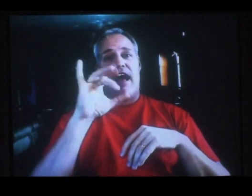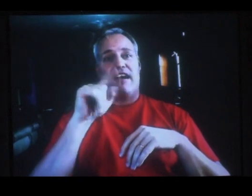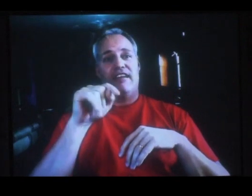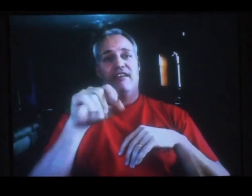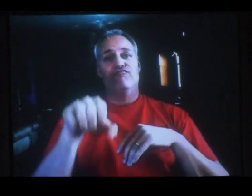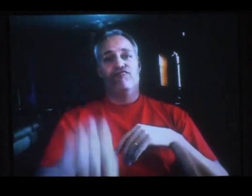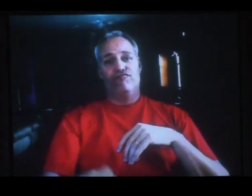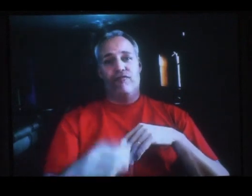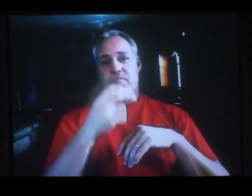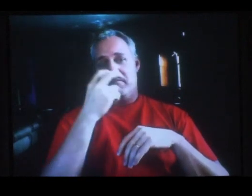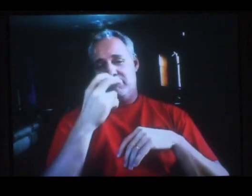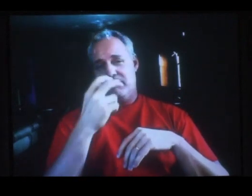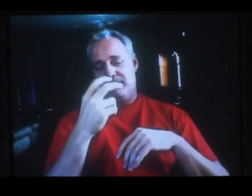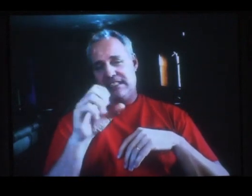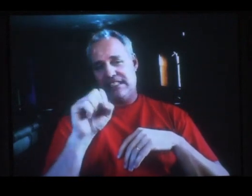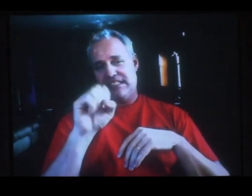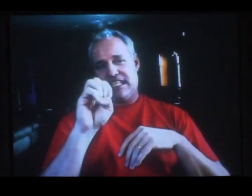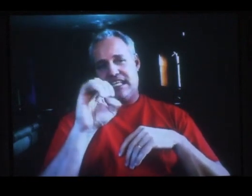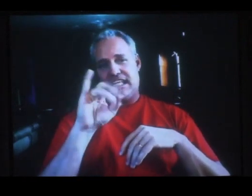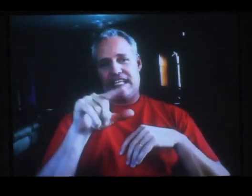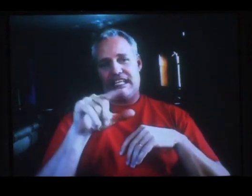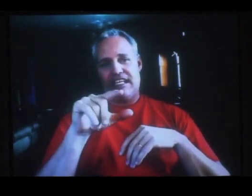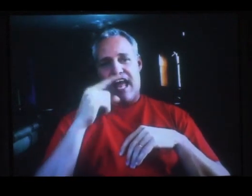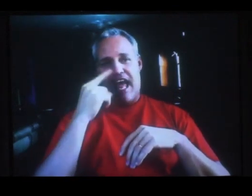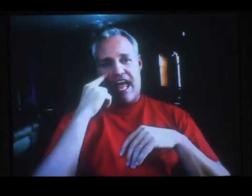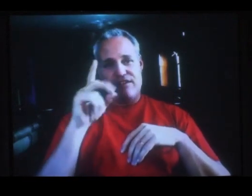the pilot, okay, so he's got the, seeing eye dog.